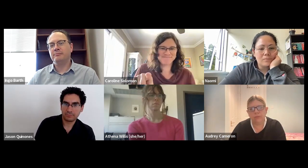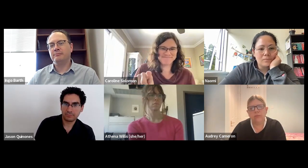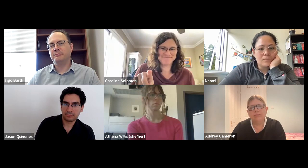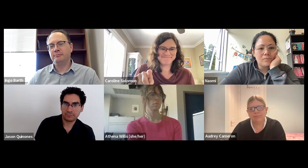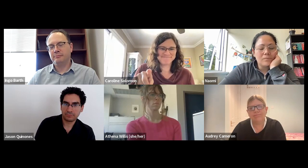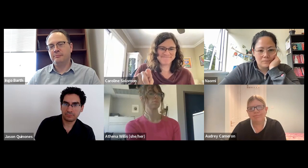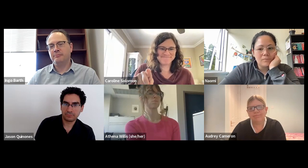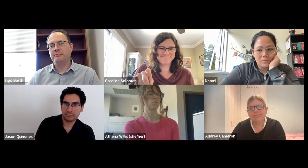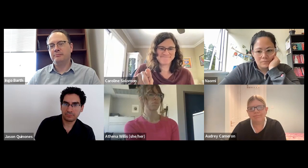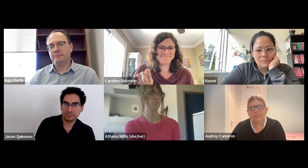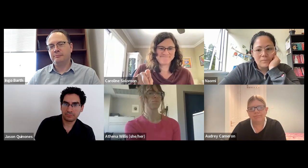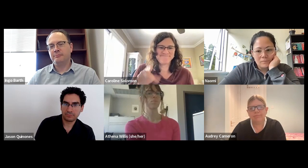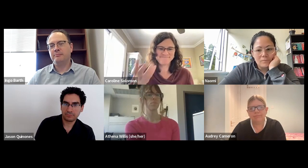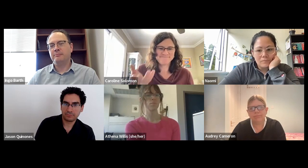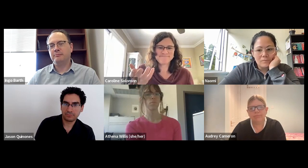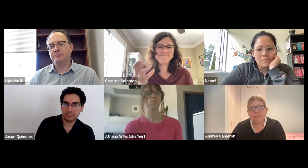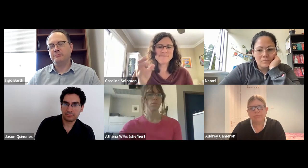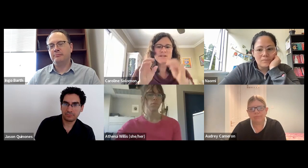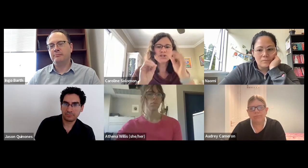If we are applying for a grant, we need a research question.